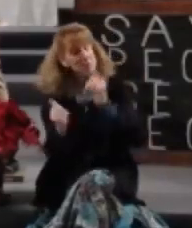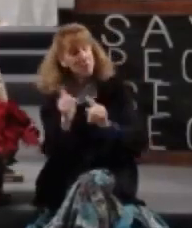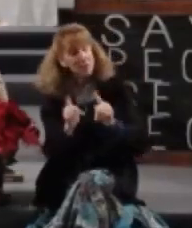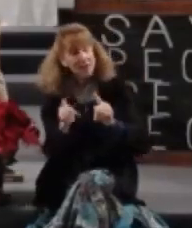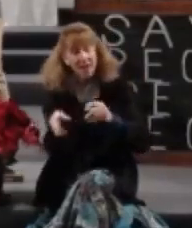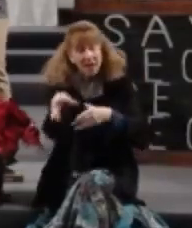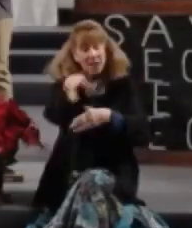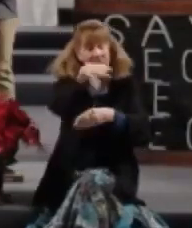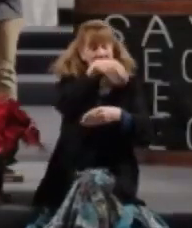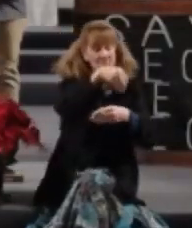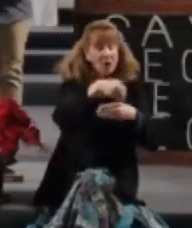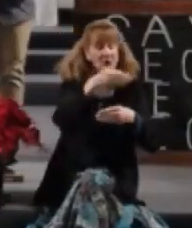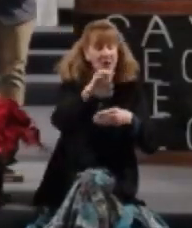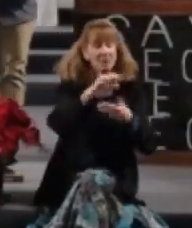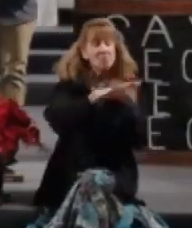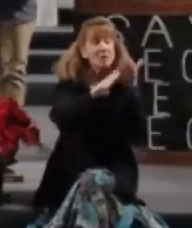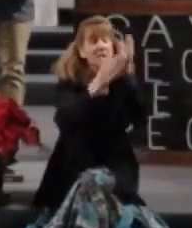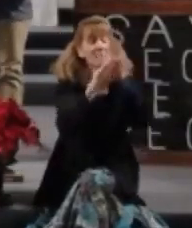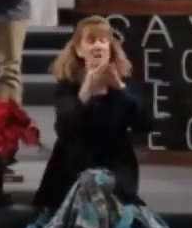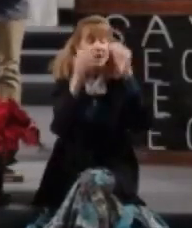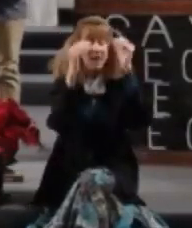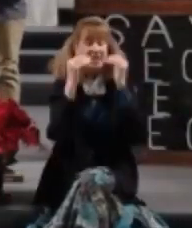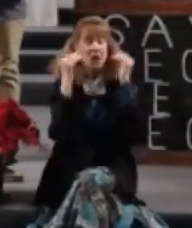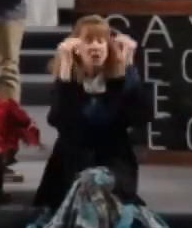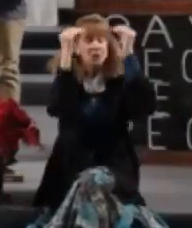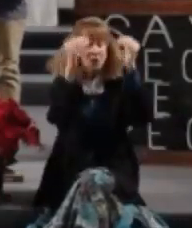being an adult Christian.